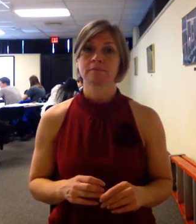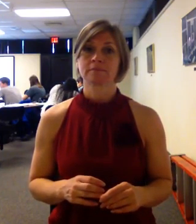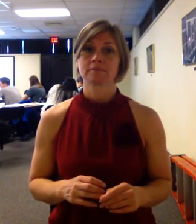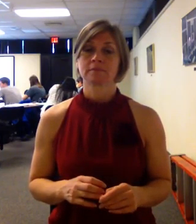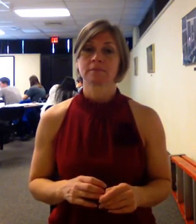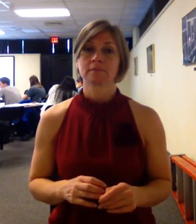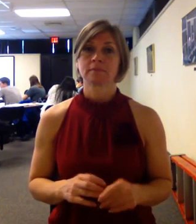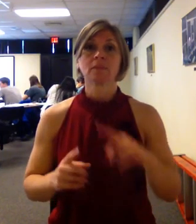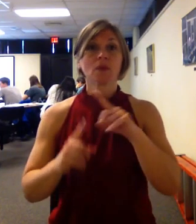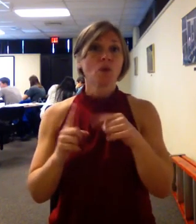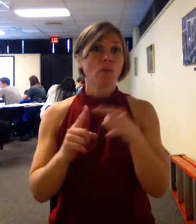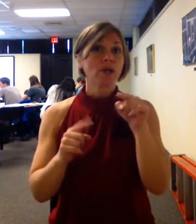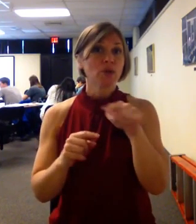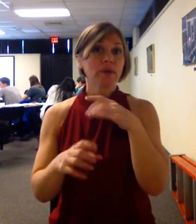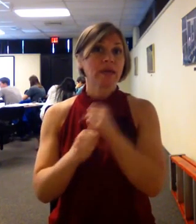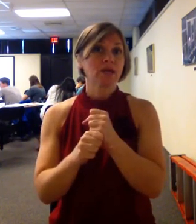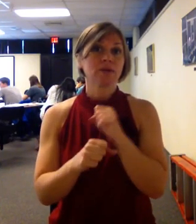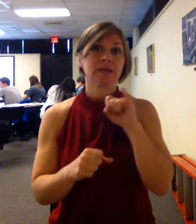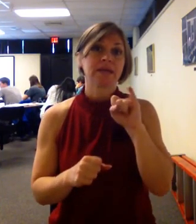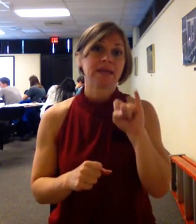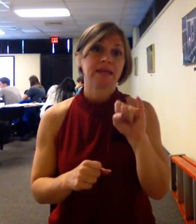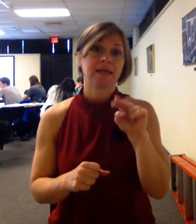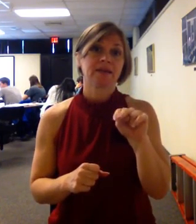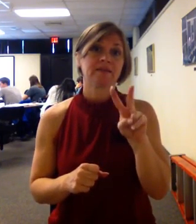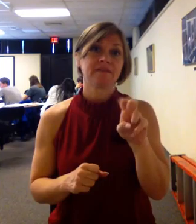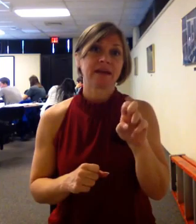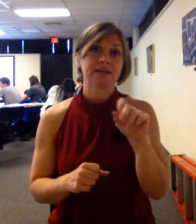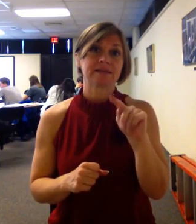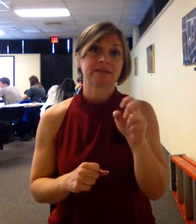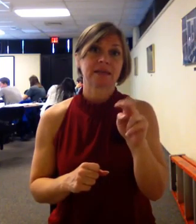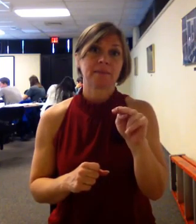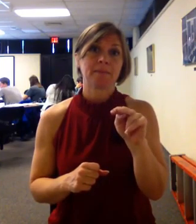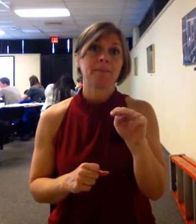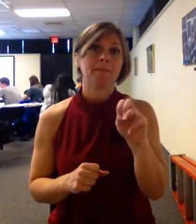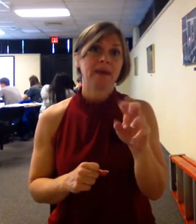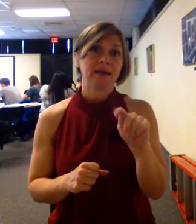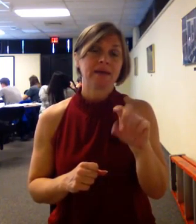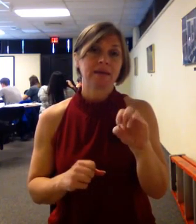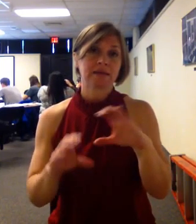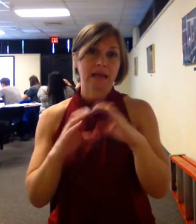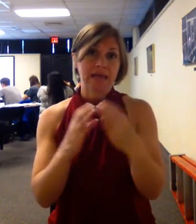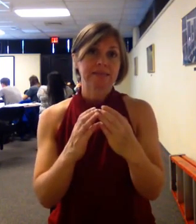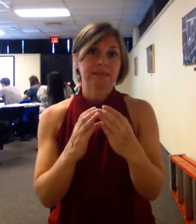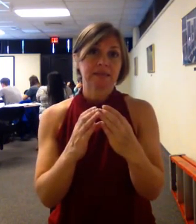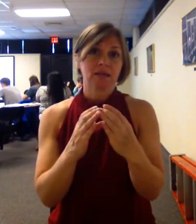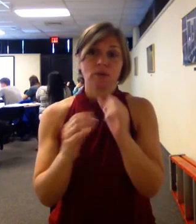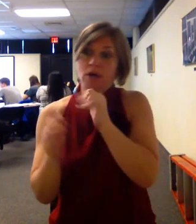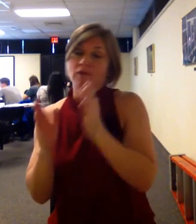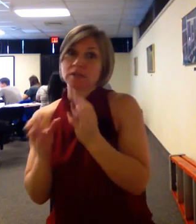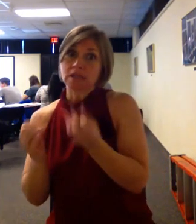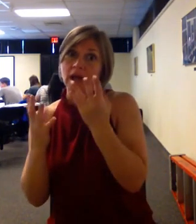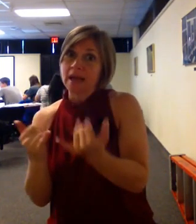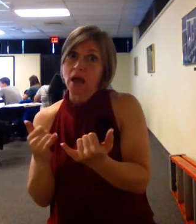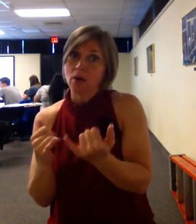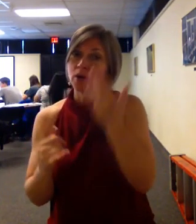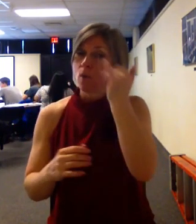When you guys get into the investment class, another reason why I don't want to spend a whole lot of time on this is when you get into the investment class, you're also going to think about where you need